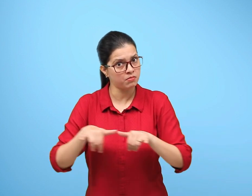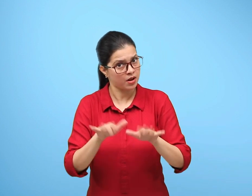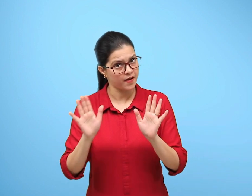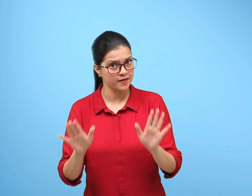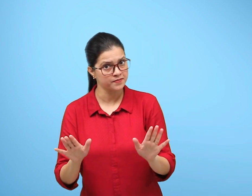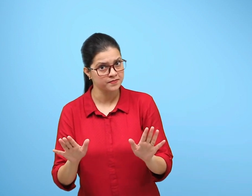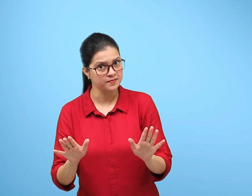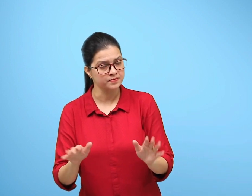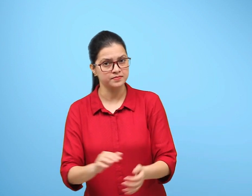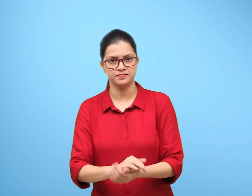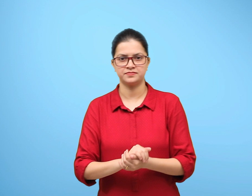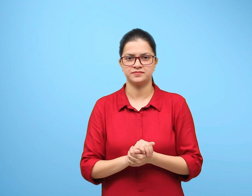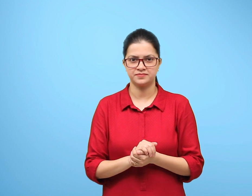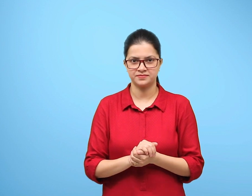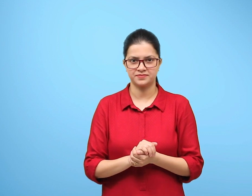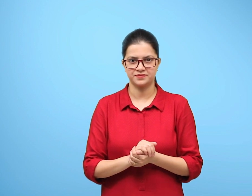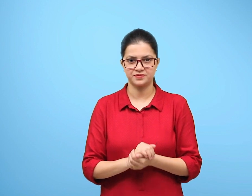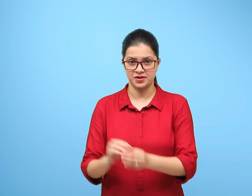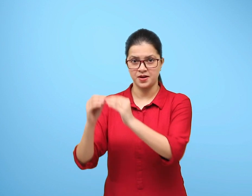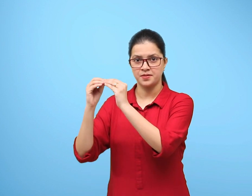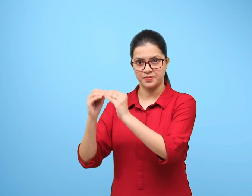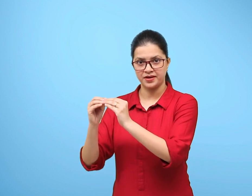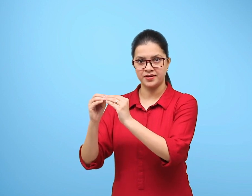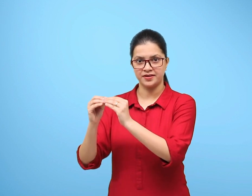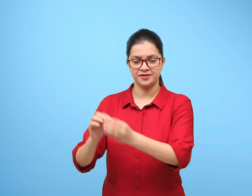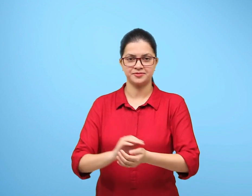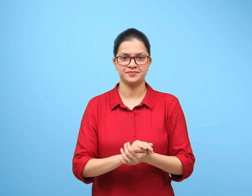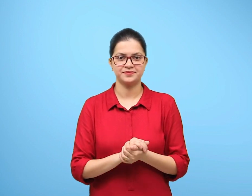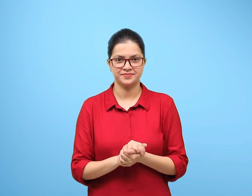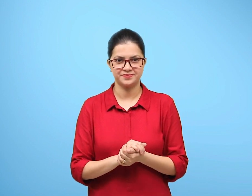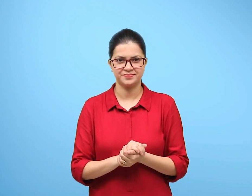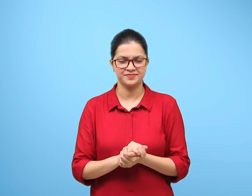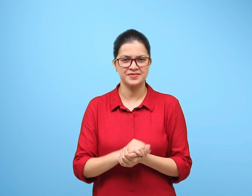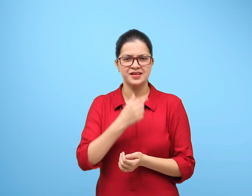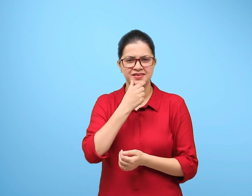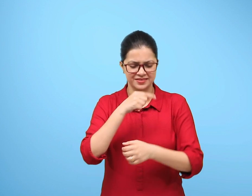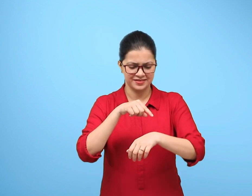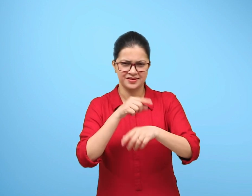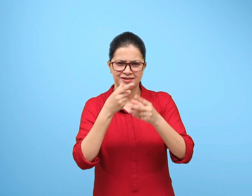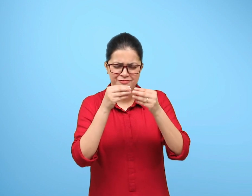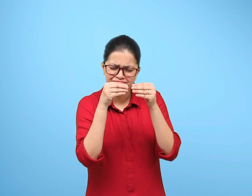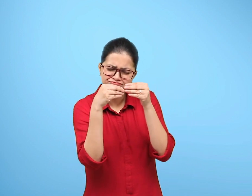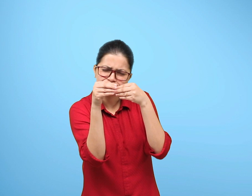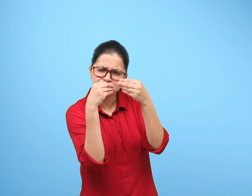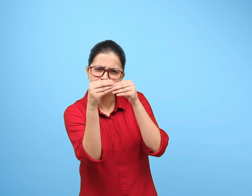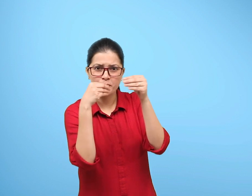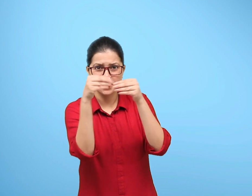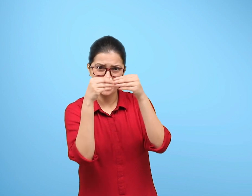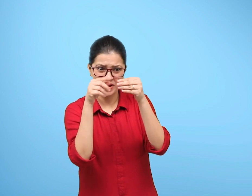B. The cartilages are harder than